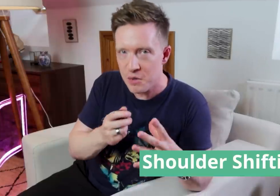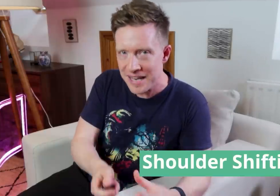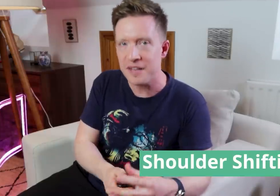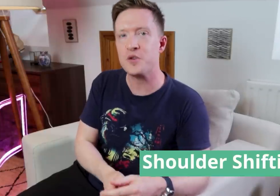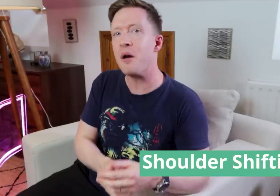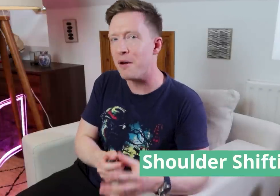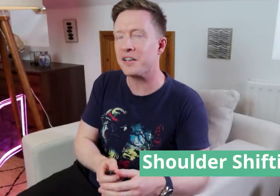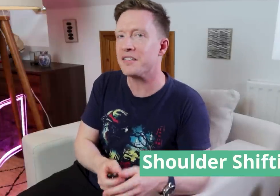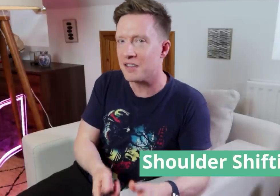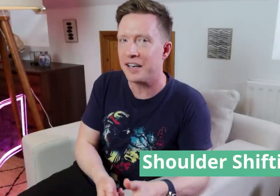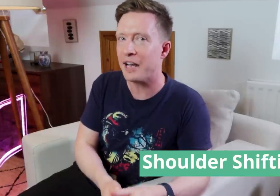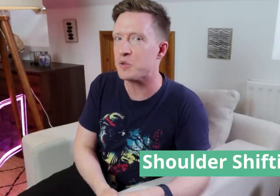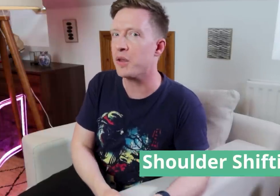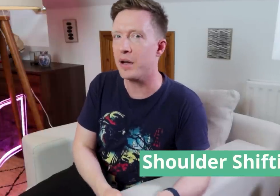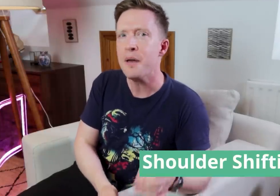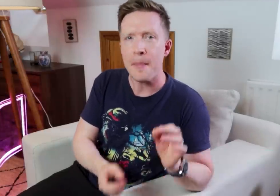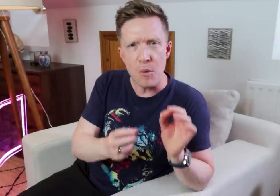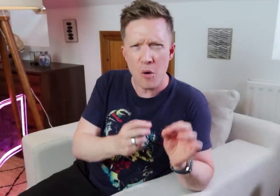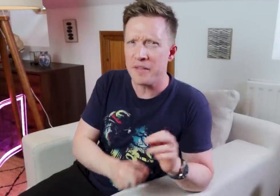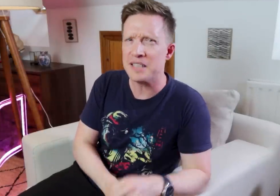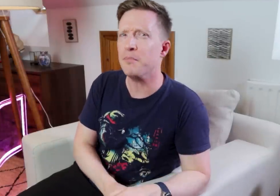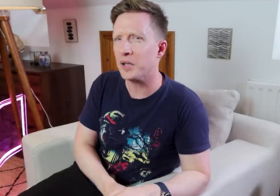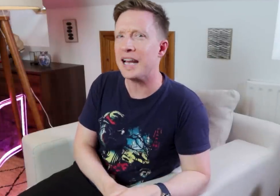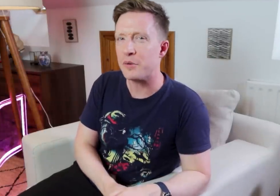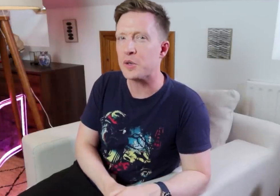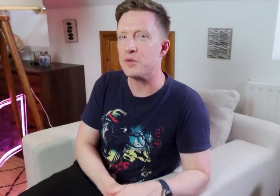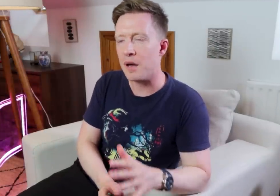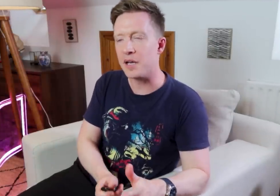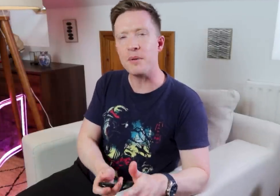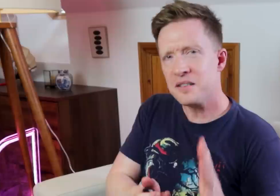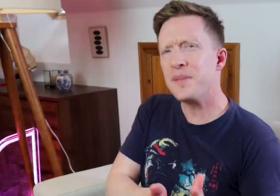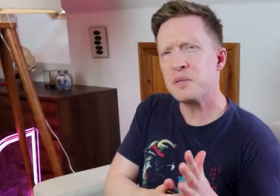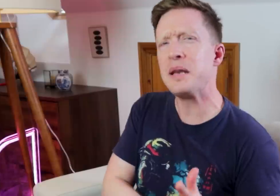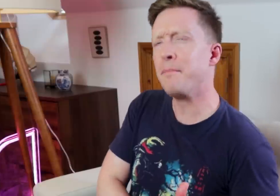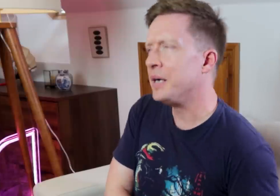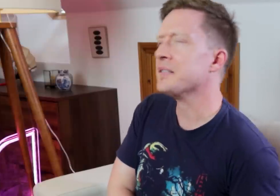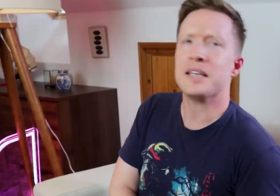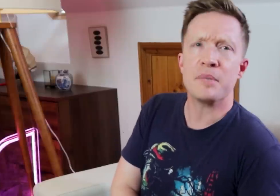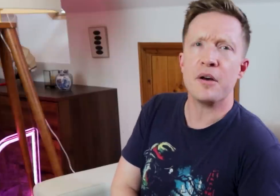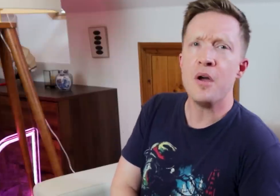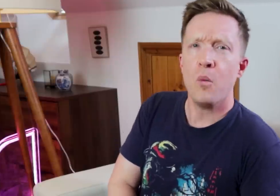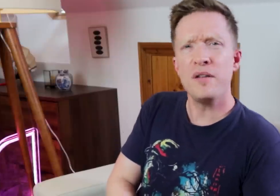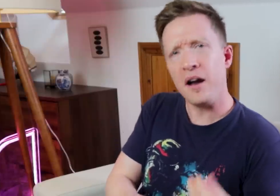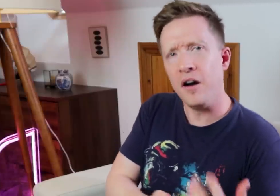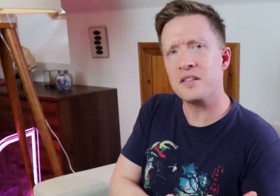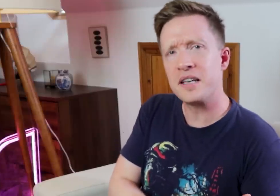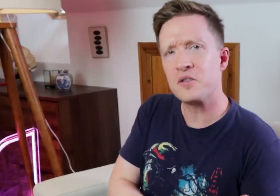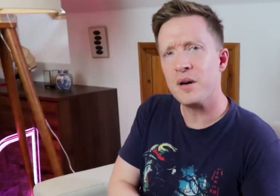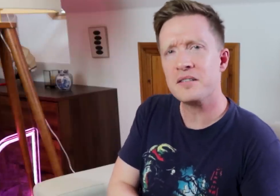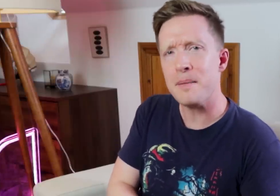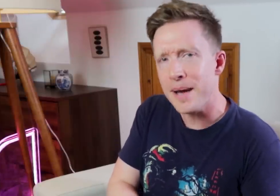unique to American sign language, by the way. More on these body language clues coming up. Something has been puzzling me though. One of the hardest things to master in